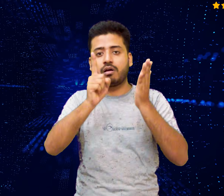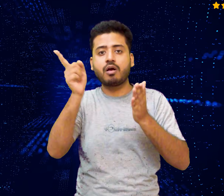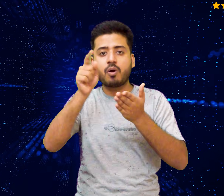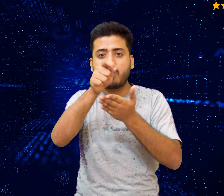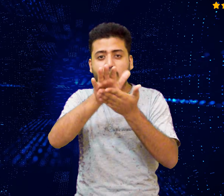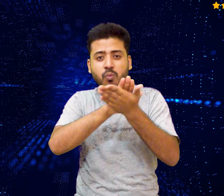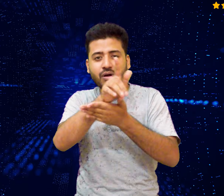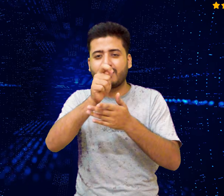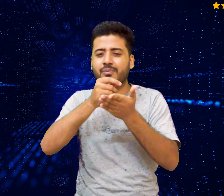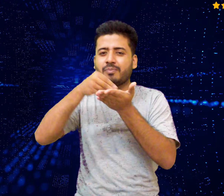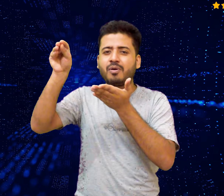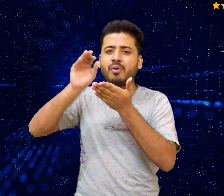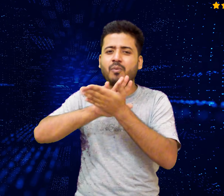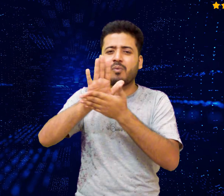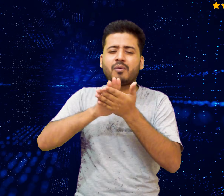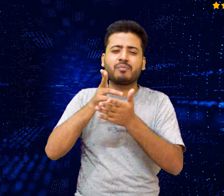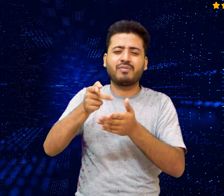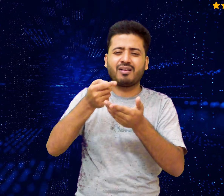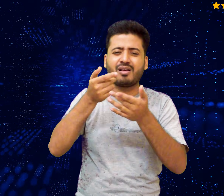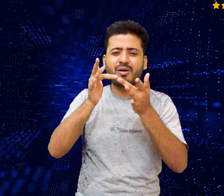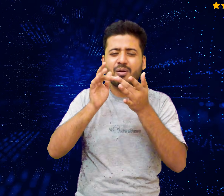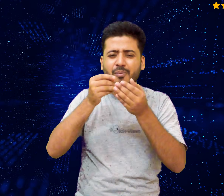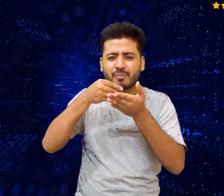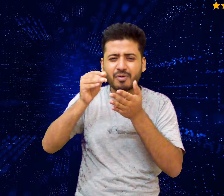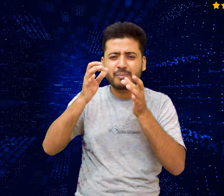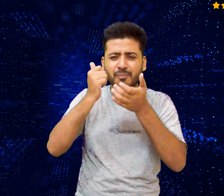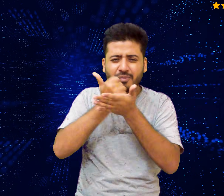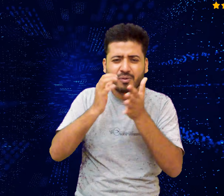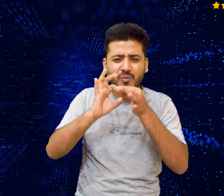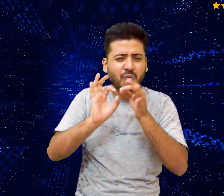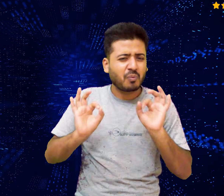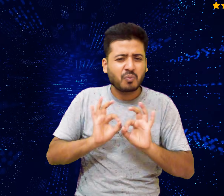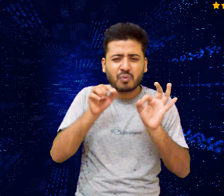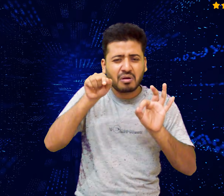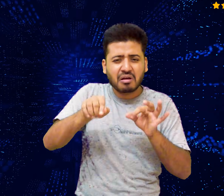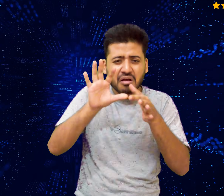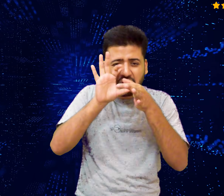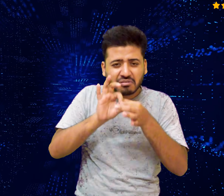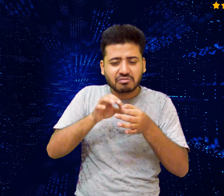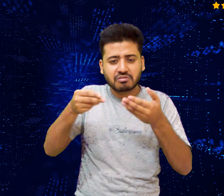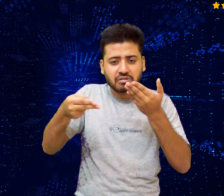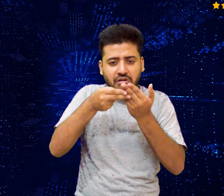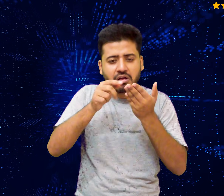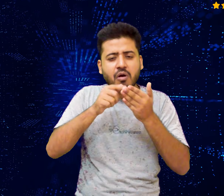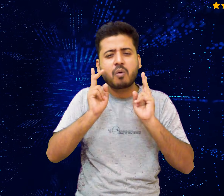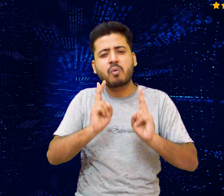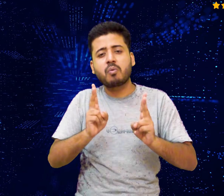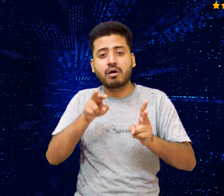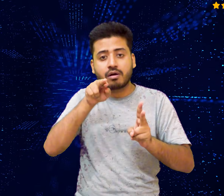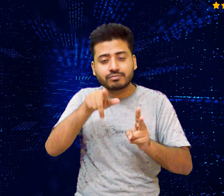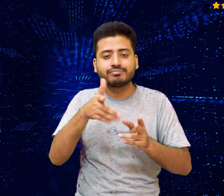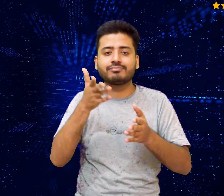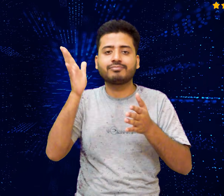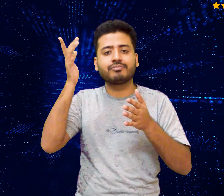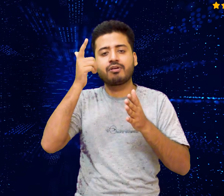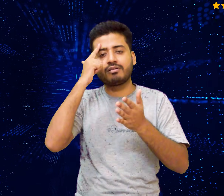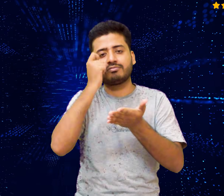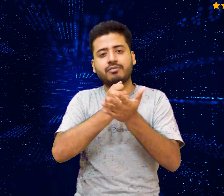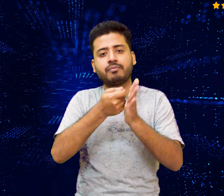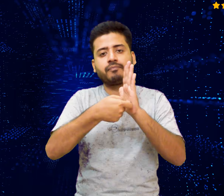carrier, bank, or other trusted entity. To avoid falling for phishing scams, be suspicious of unsolicited